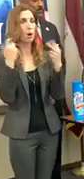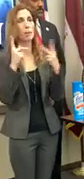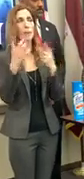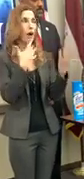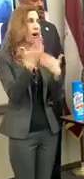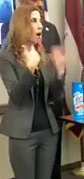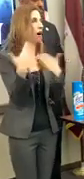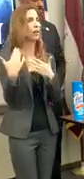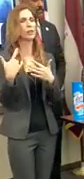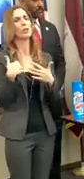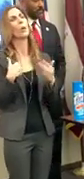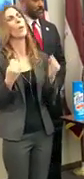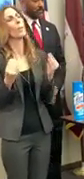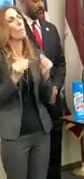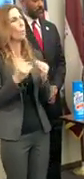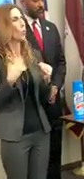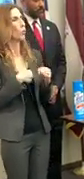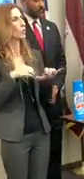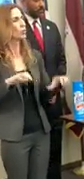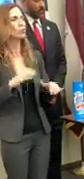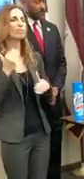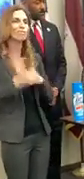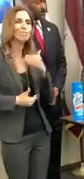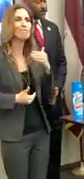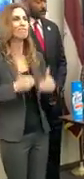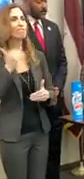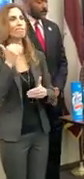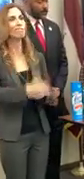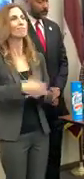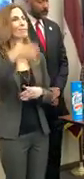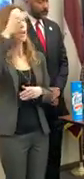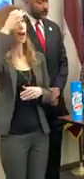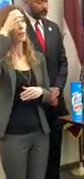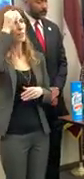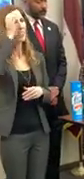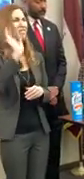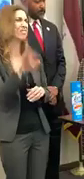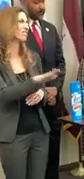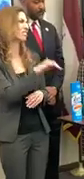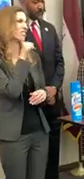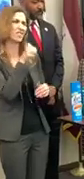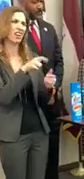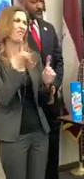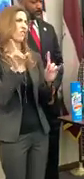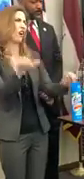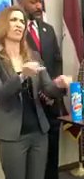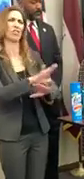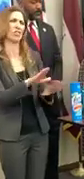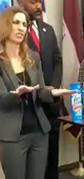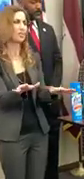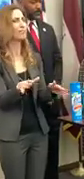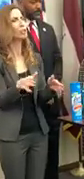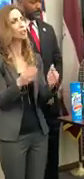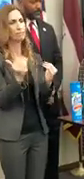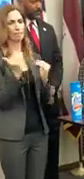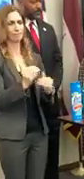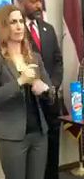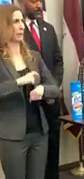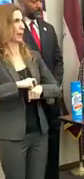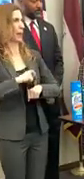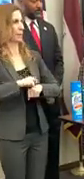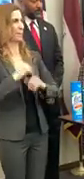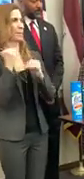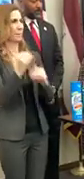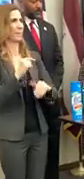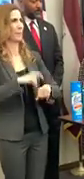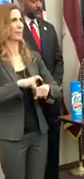more that we can just take these common sense precautions, this isn't going to be forever. This is for a confined period of time. There